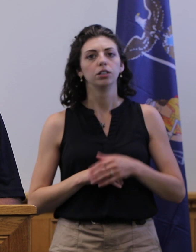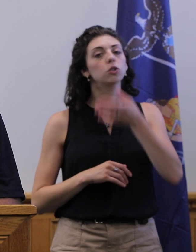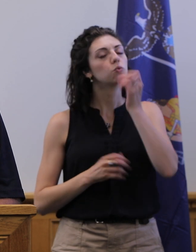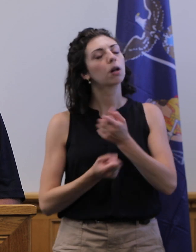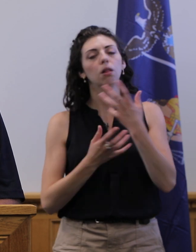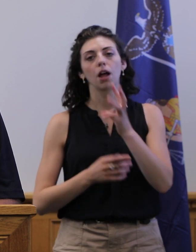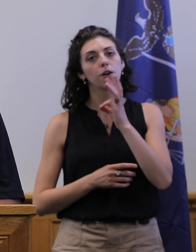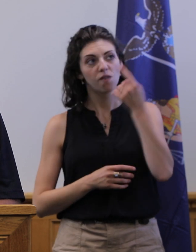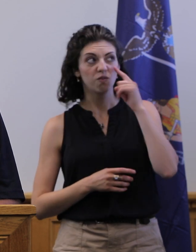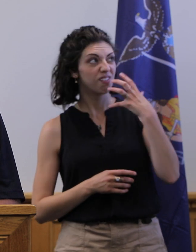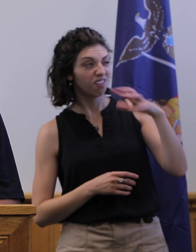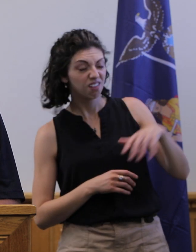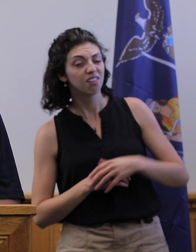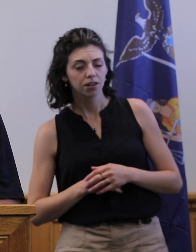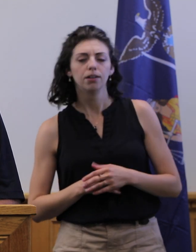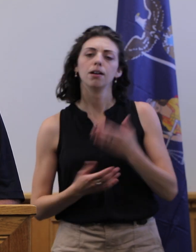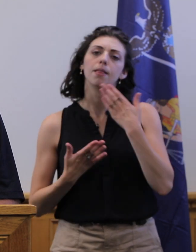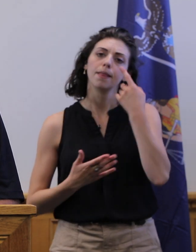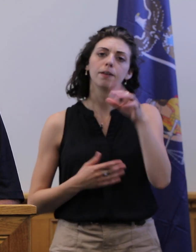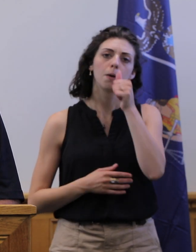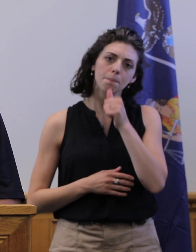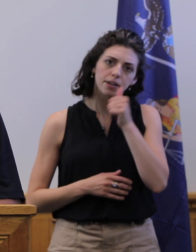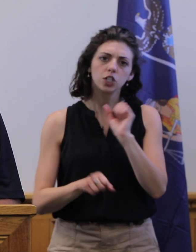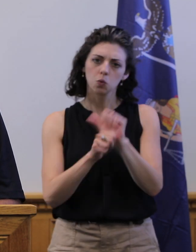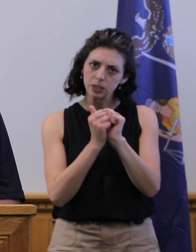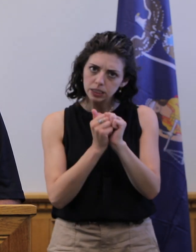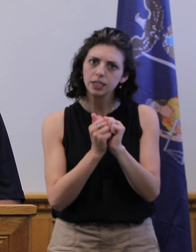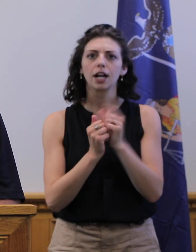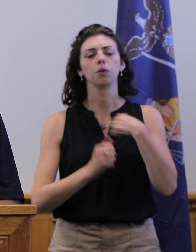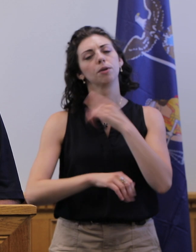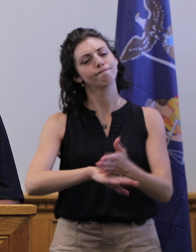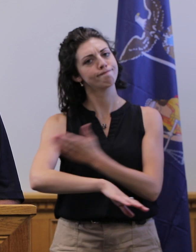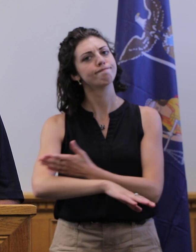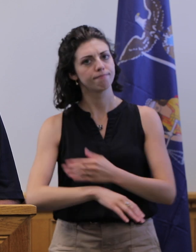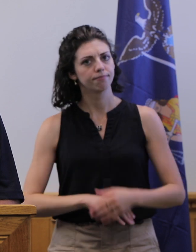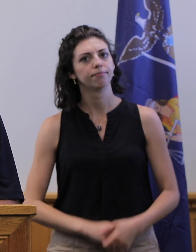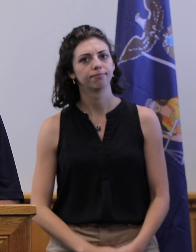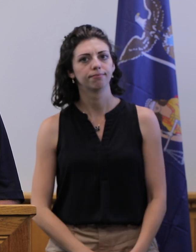Thank you as always for your continued patience and cooperation. It is making a difference.